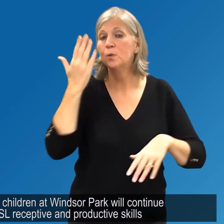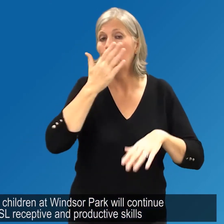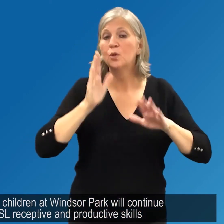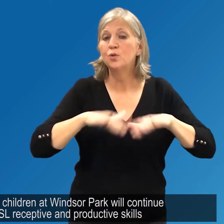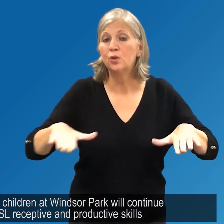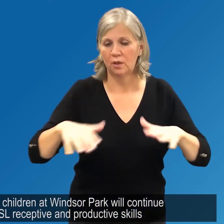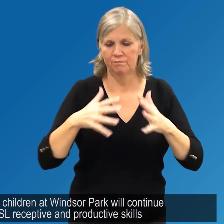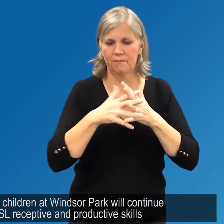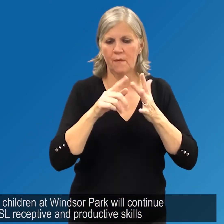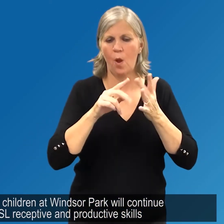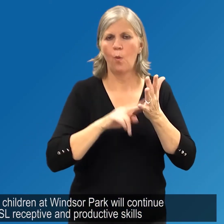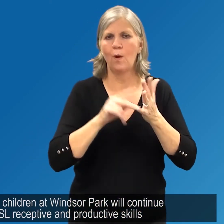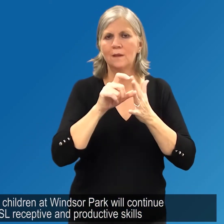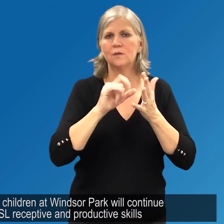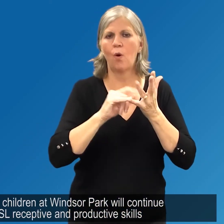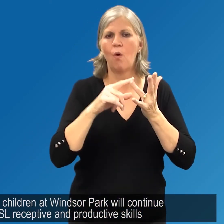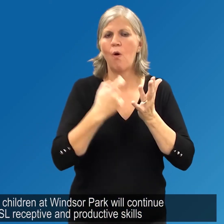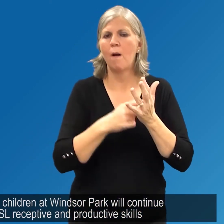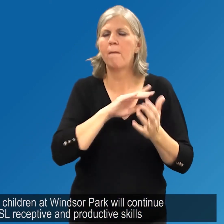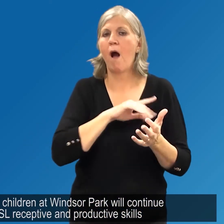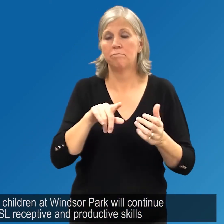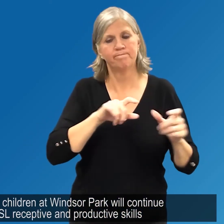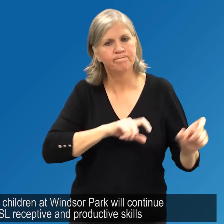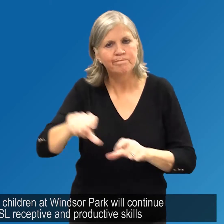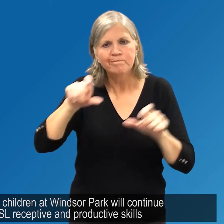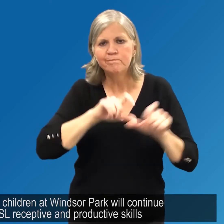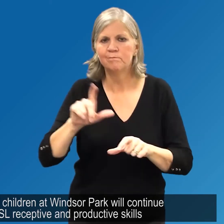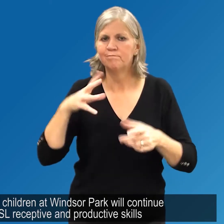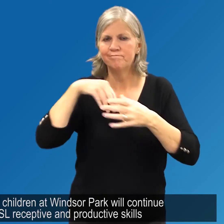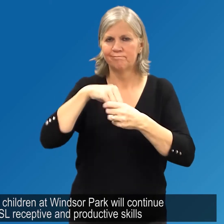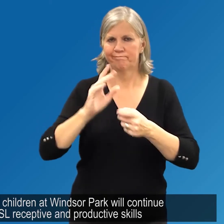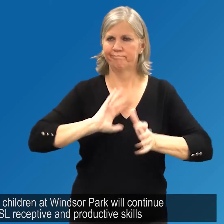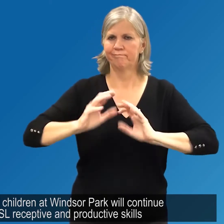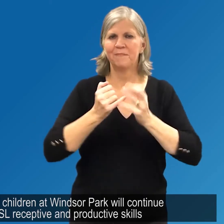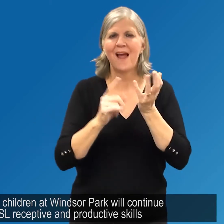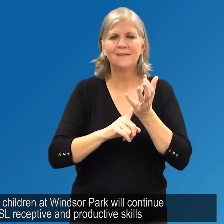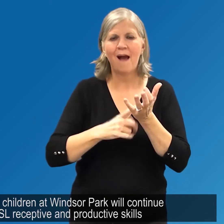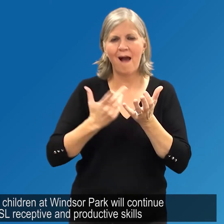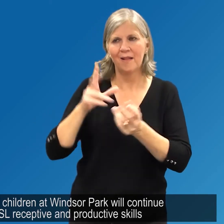School children at Windsor Park will continue to have BSL receptive and productive skills,